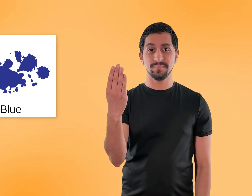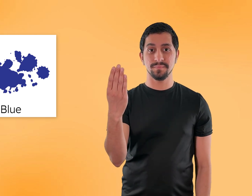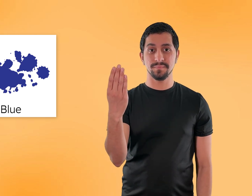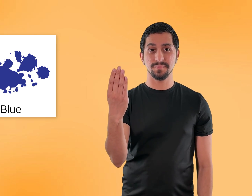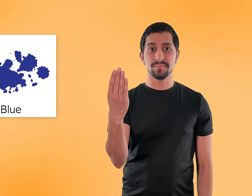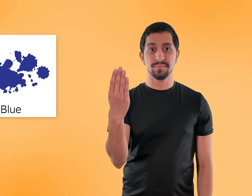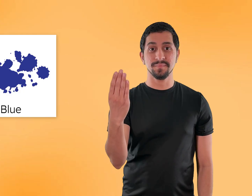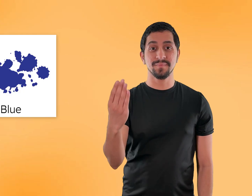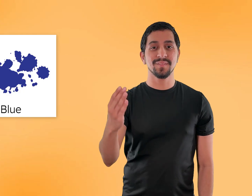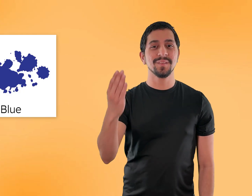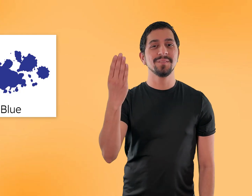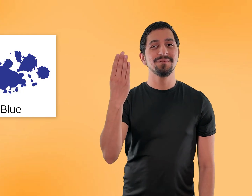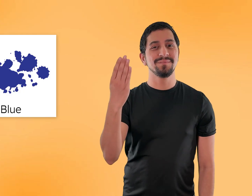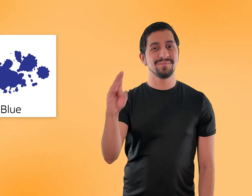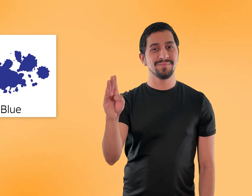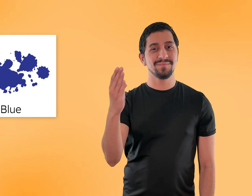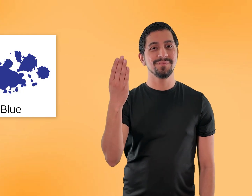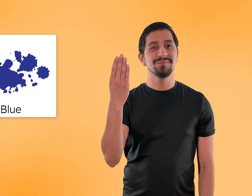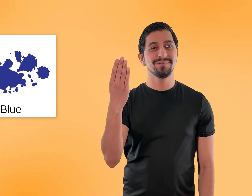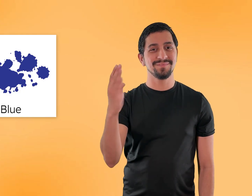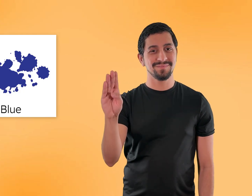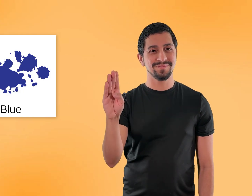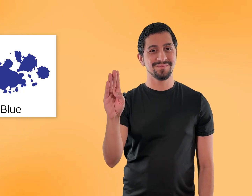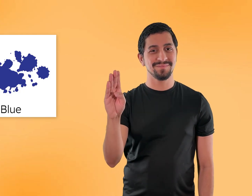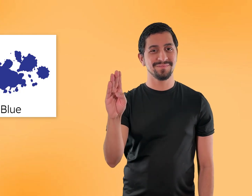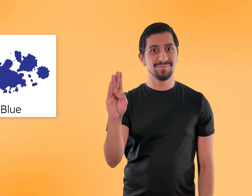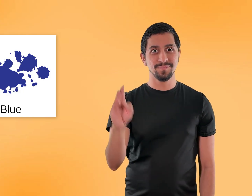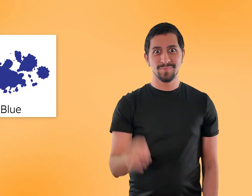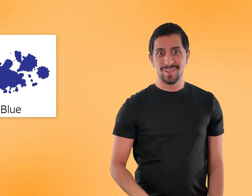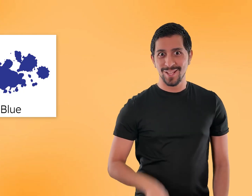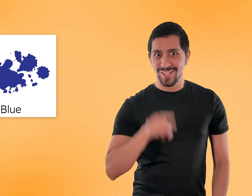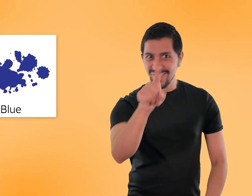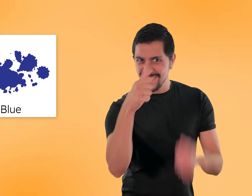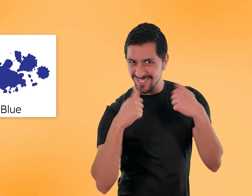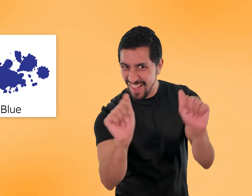and wave it twice. Blue. Try it.